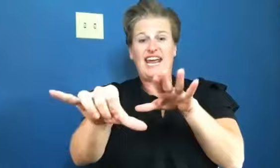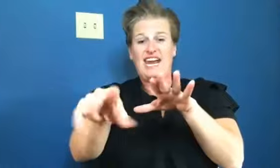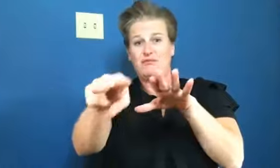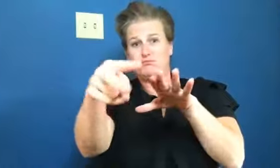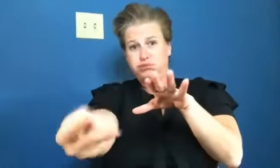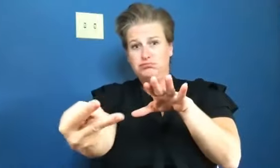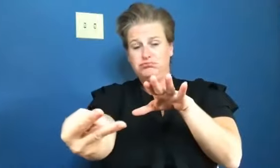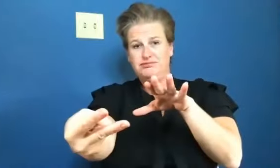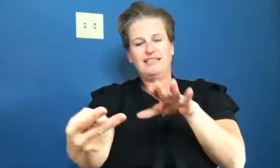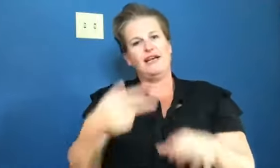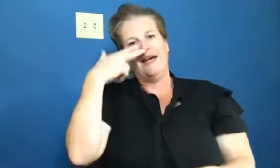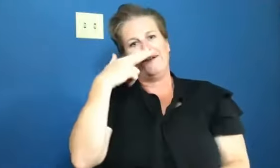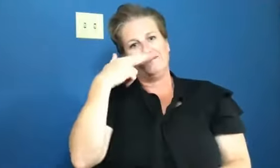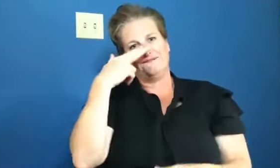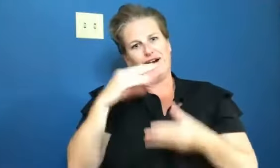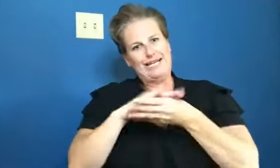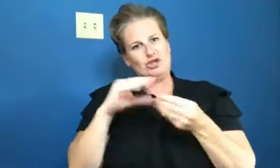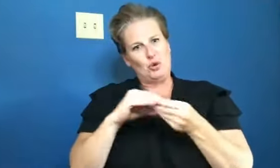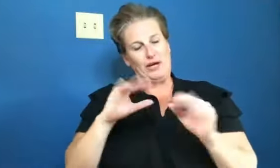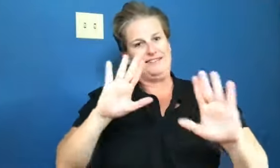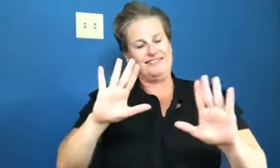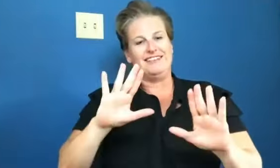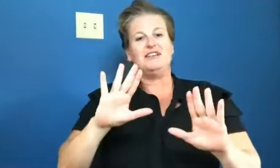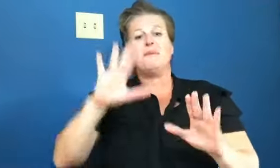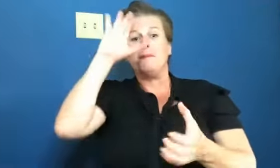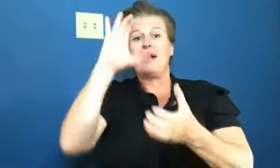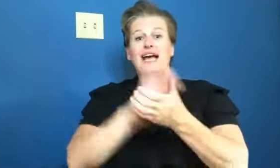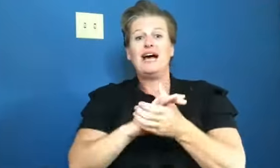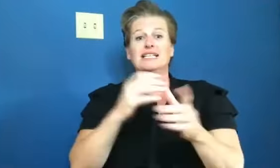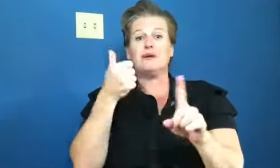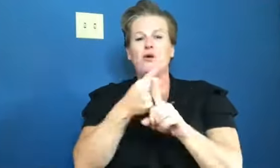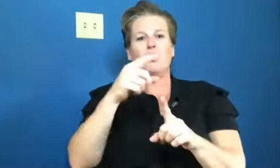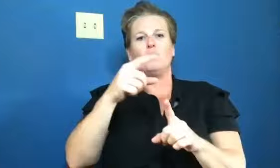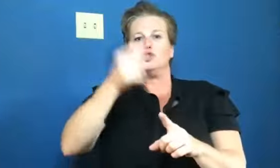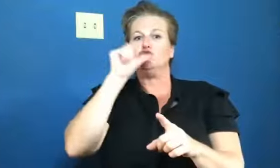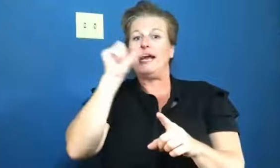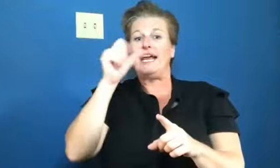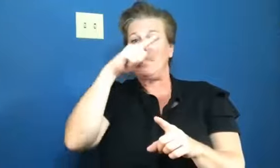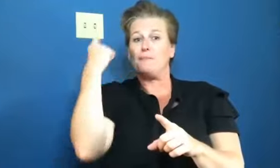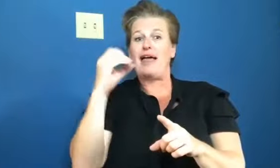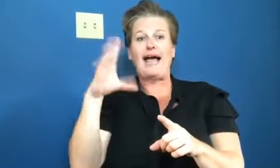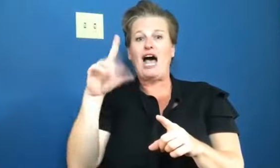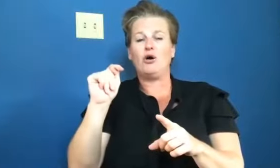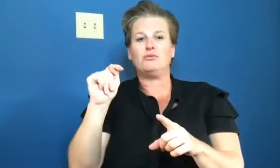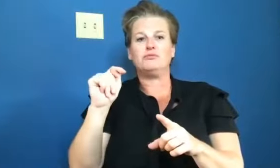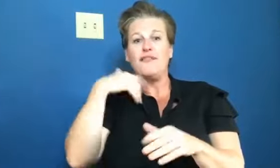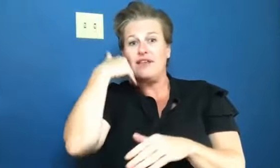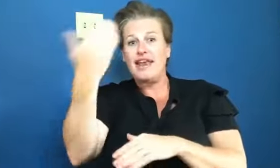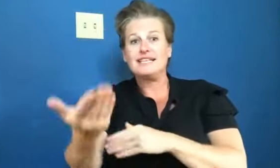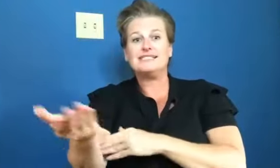funny story. This is funny because my husband was a total blackout drinker. He would never remember what happened. Okay. Because once the